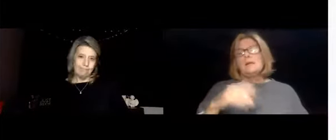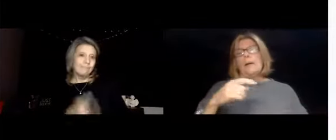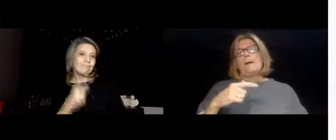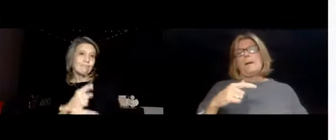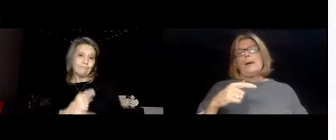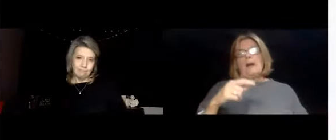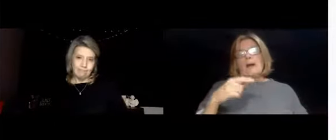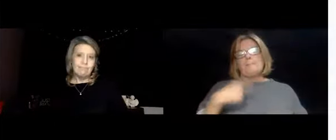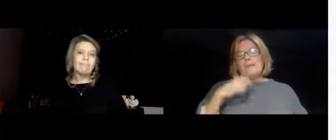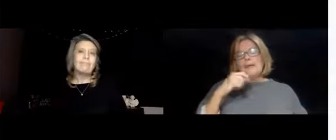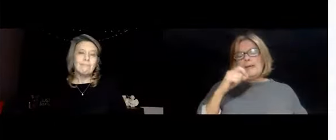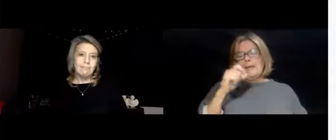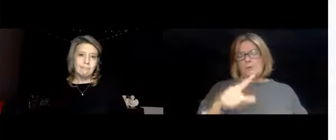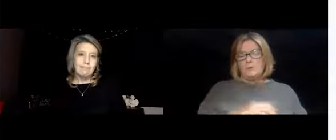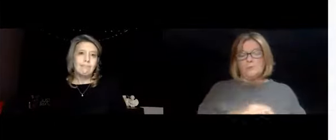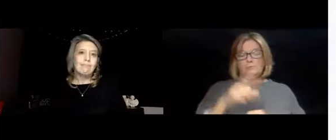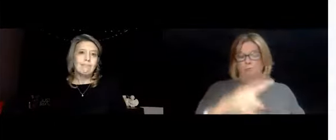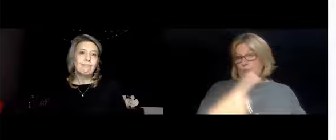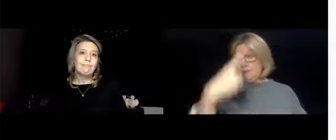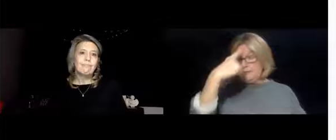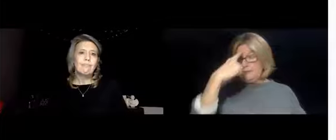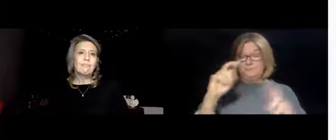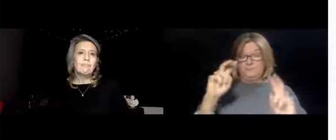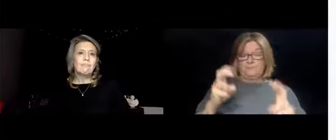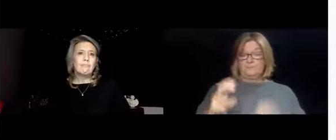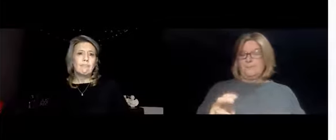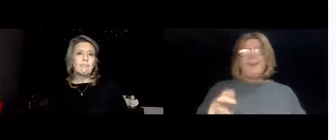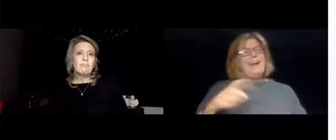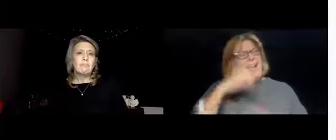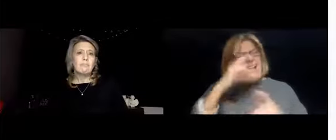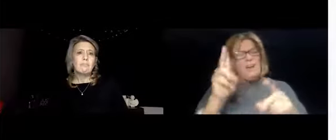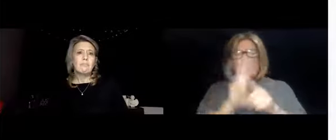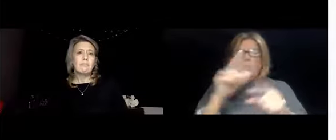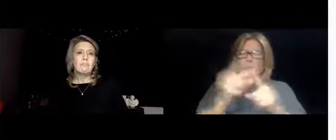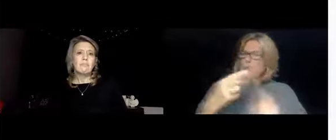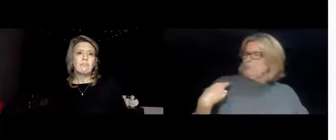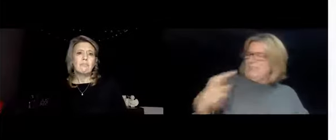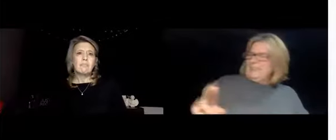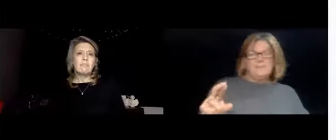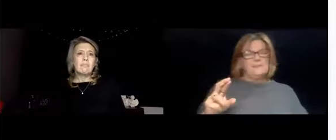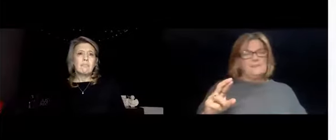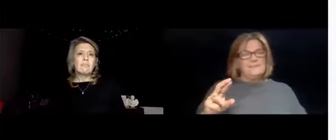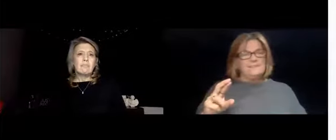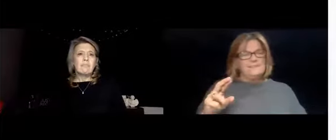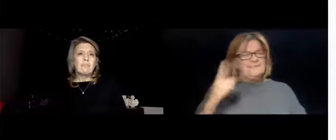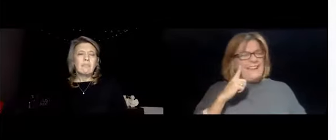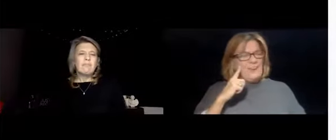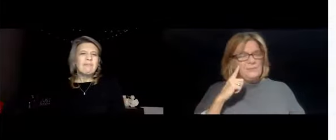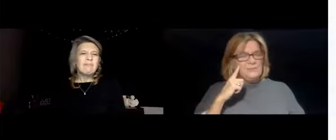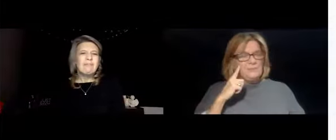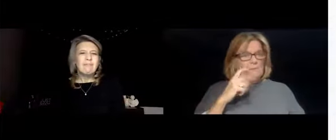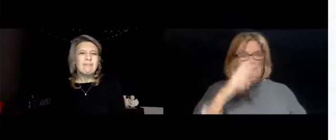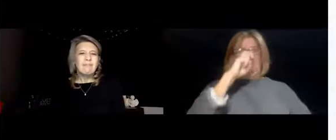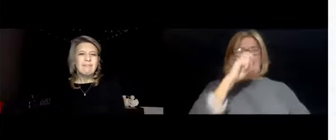was my wishes. I felt that they needed to be paid for those services. So do you think, I hate using that word religious